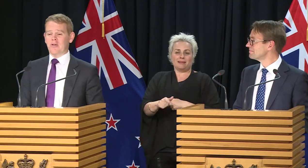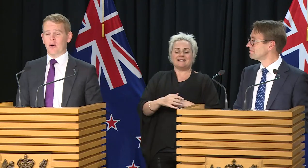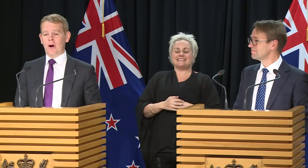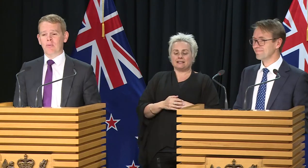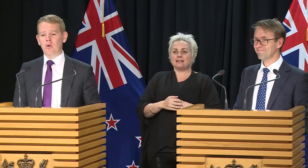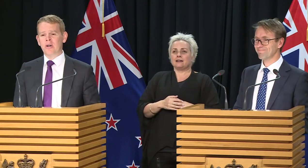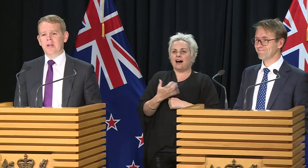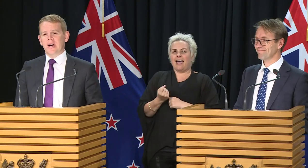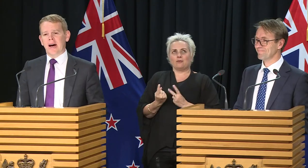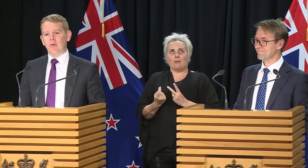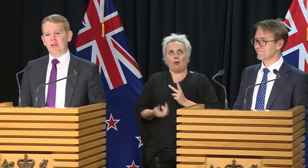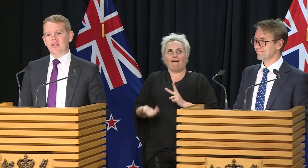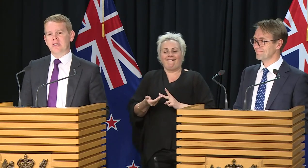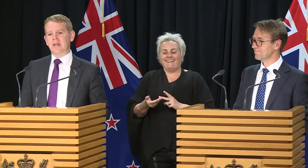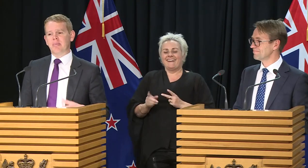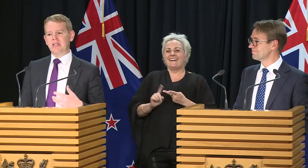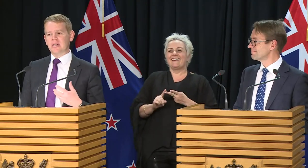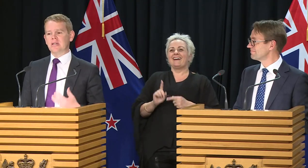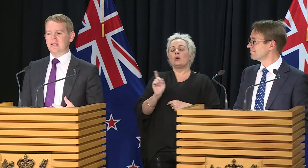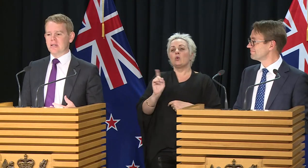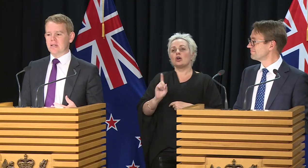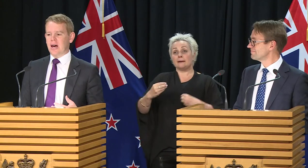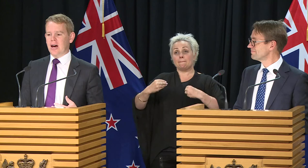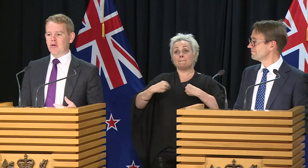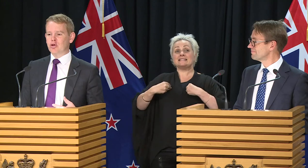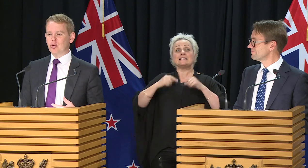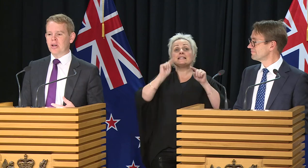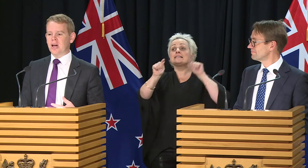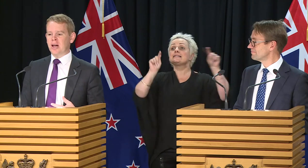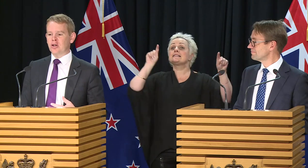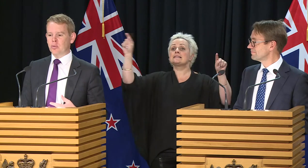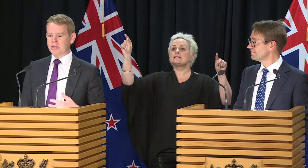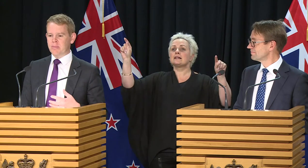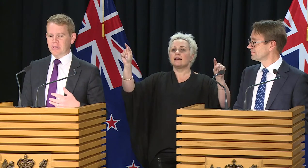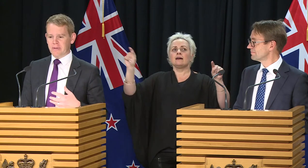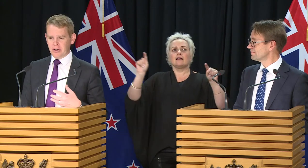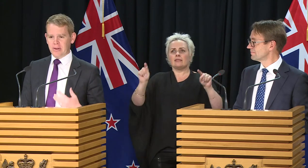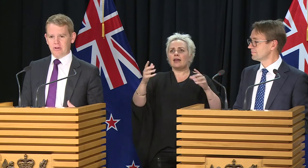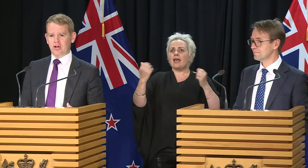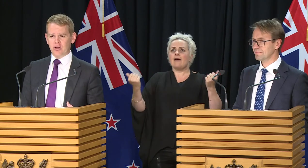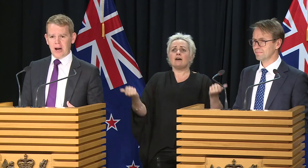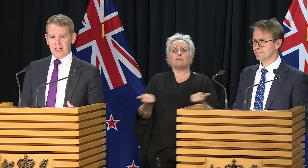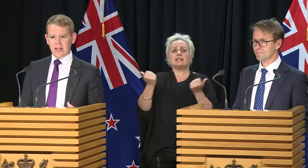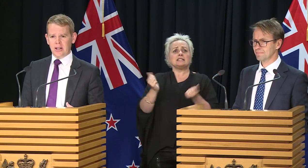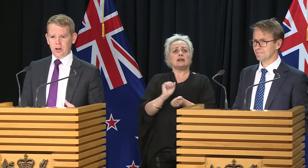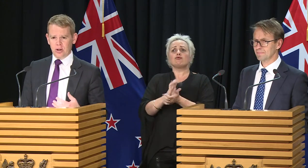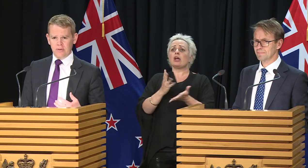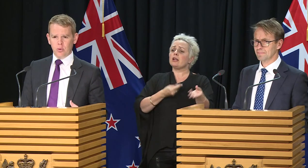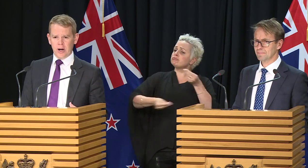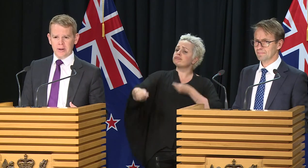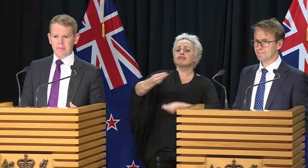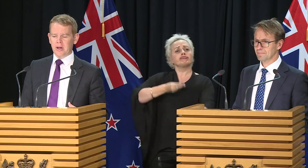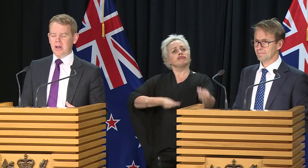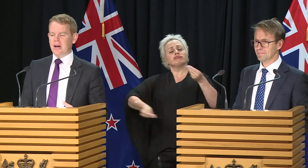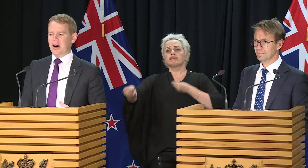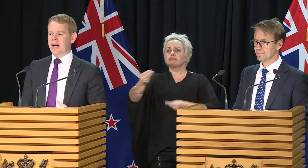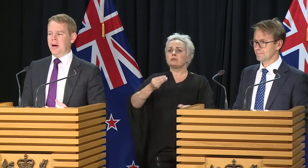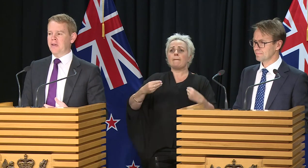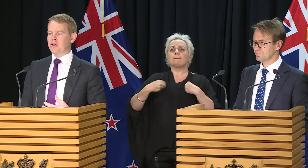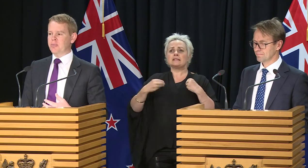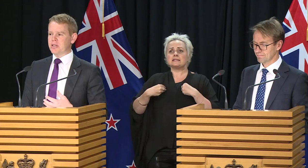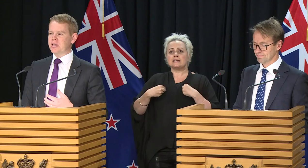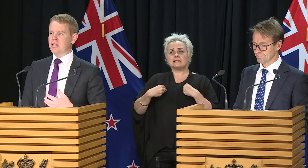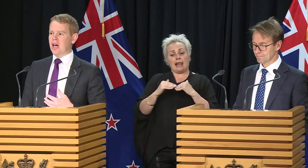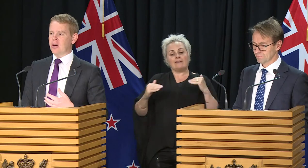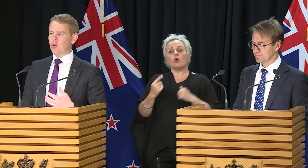my last one. Actually, I've got one more, which is that businesses are enjoying an enormous amount of freedom to trade at alert level one.